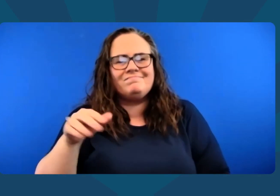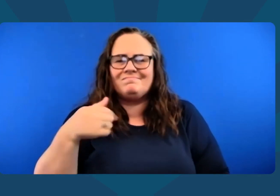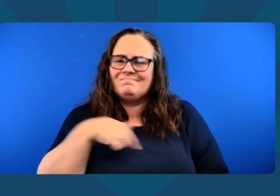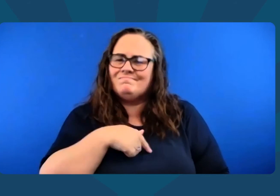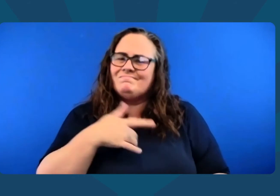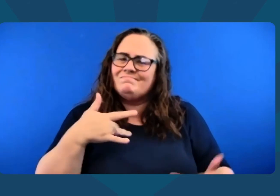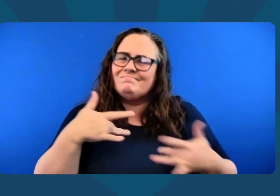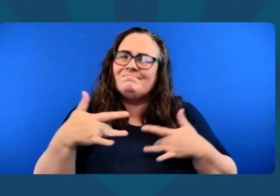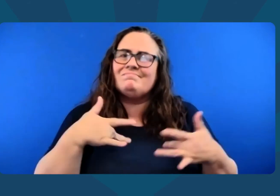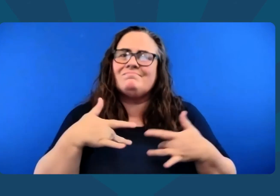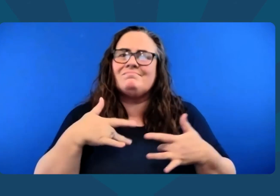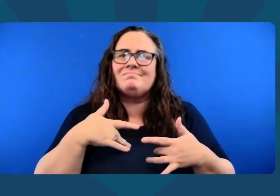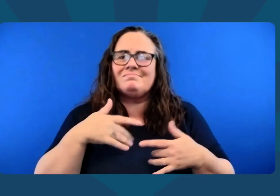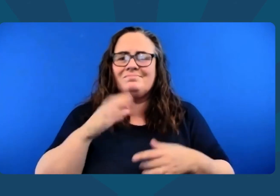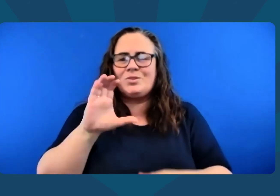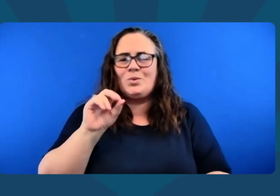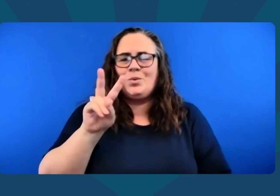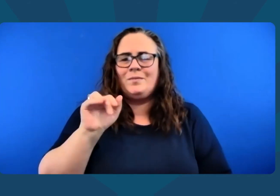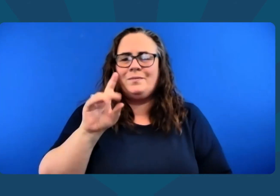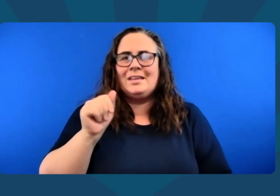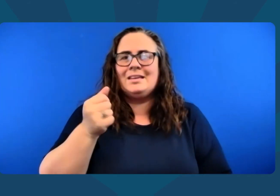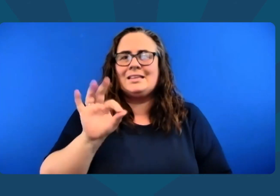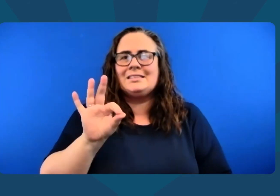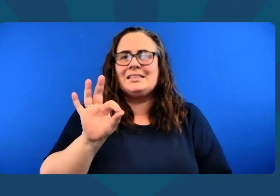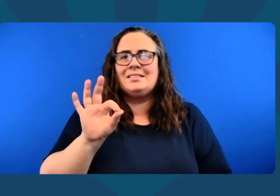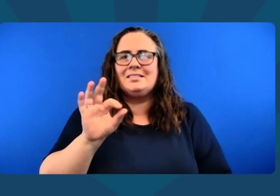We are all concerned about COVID-19